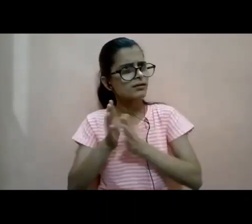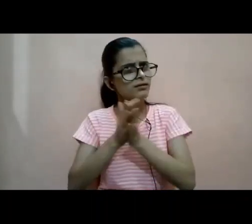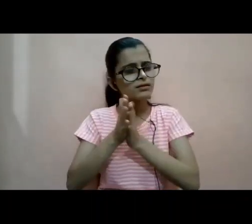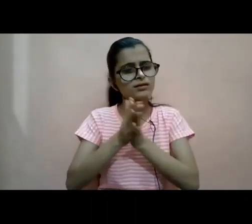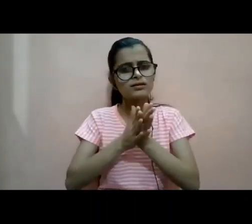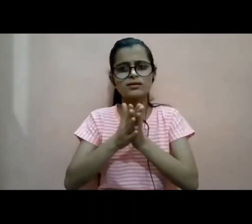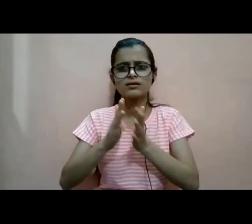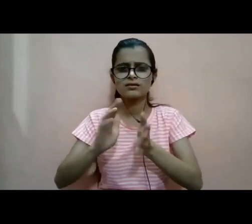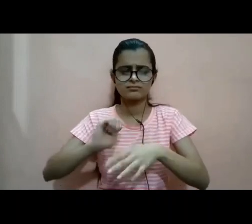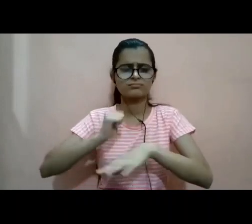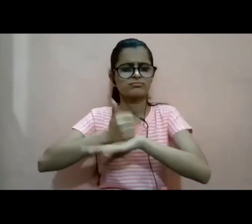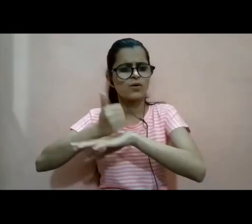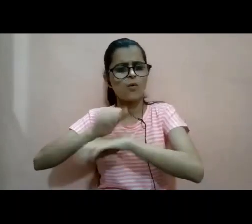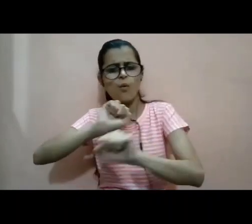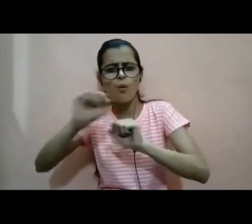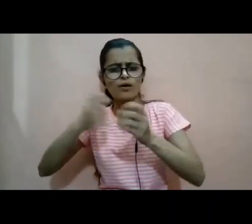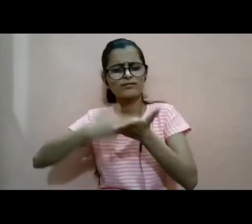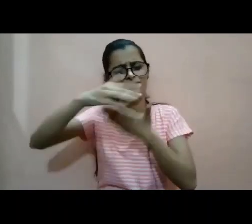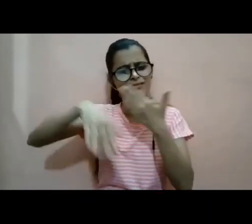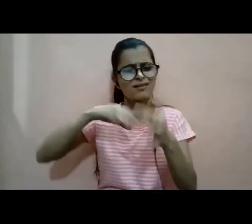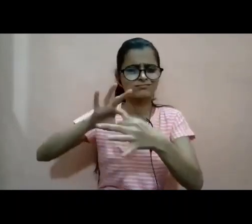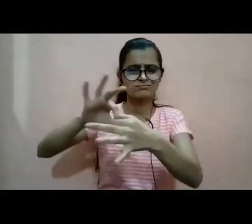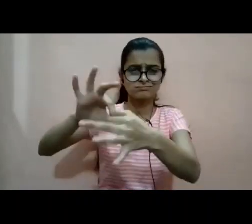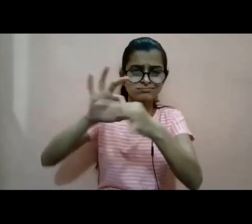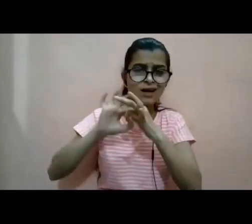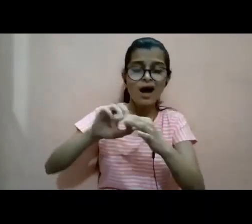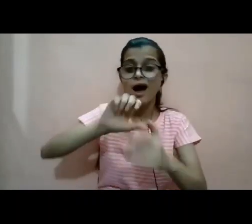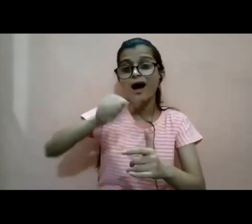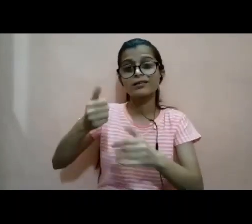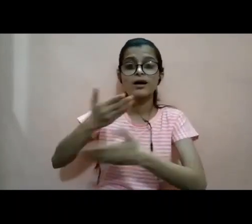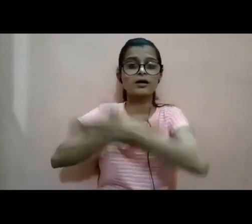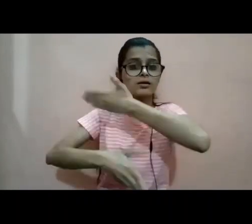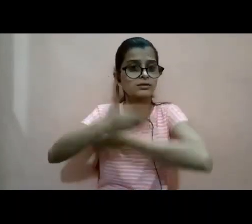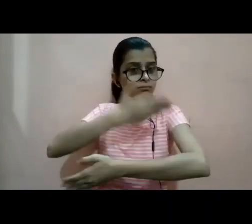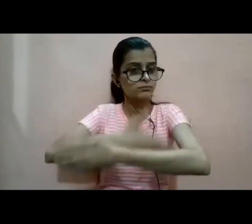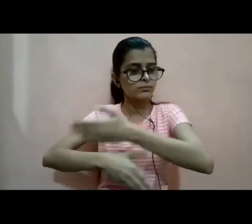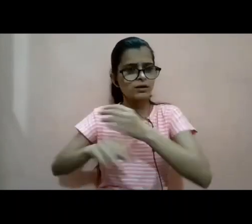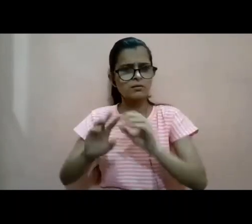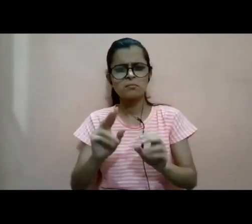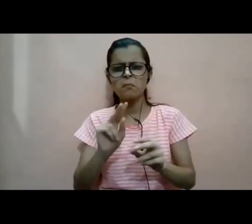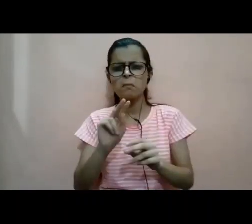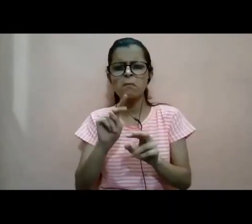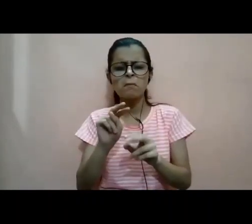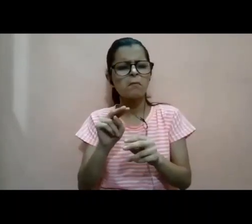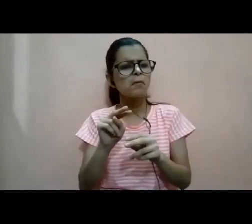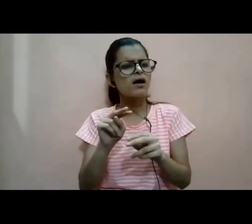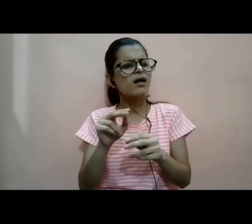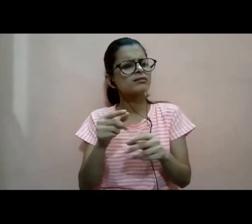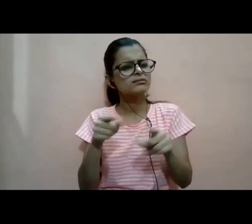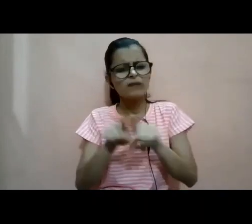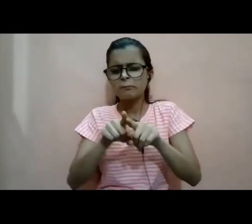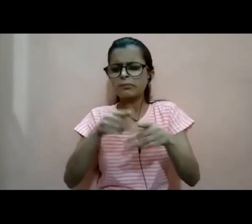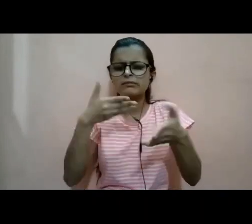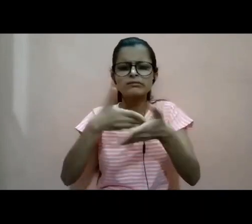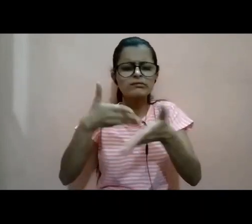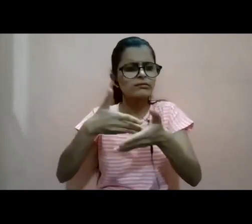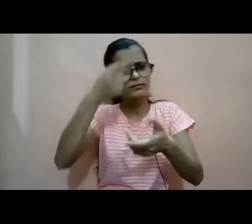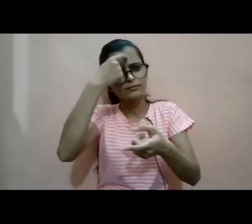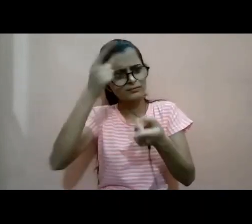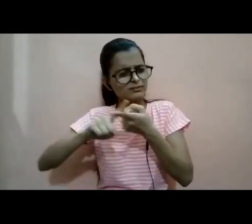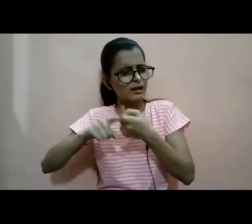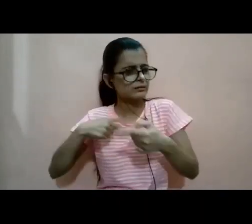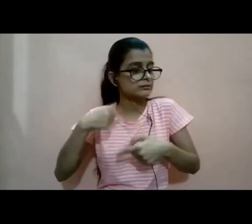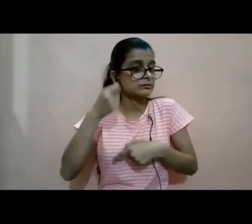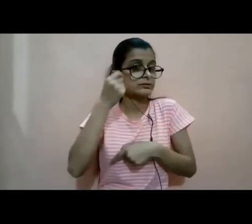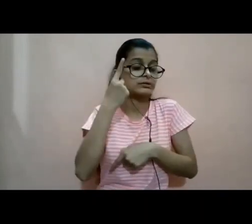with another disabled is also a bit hypothetical from my understanding. Okay,